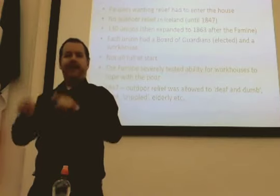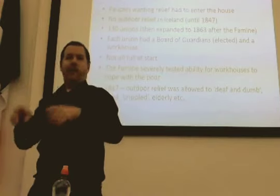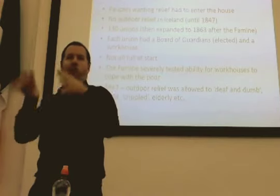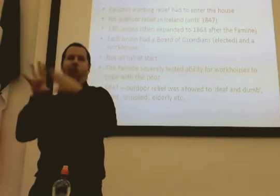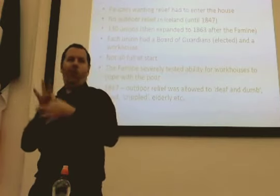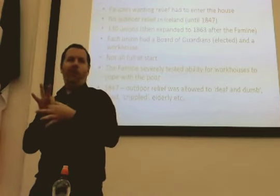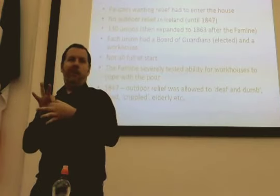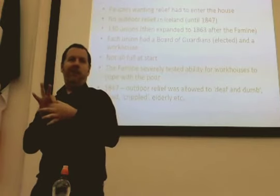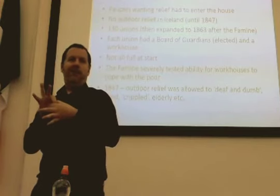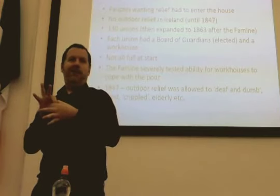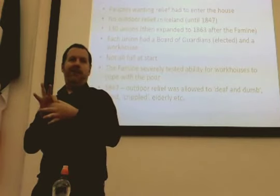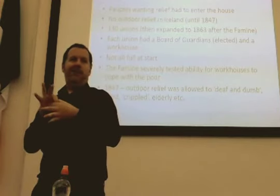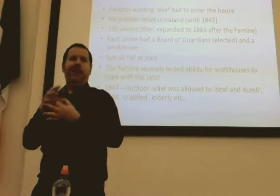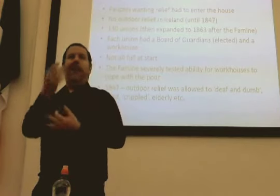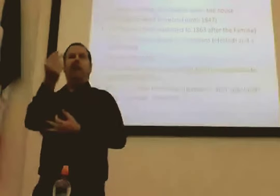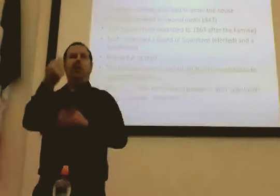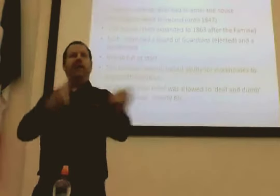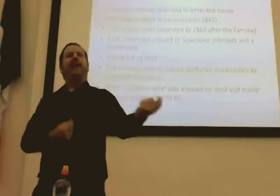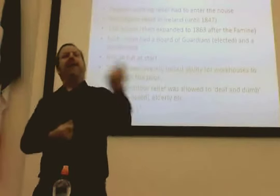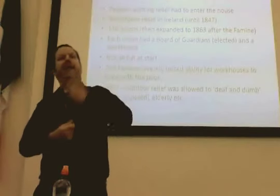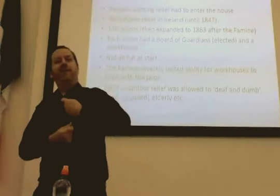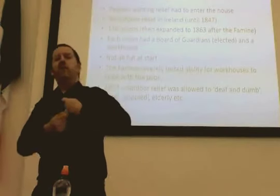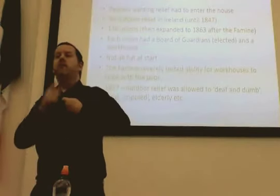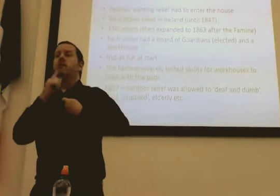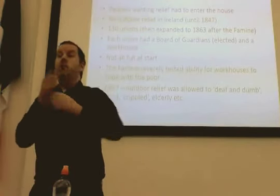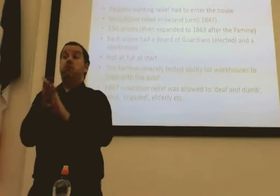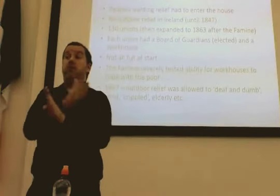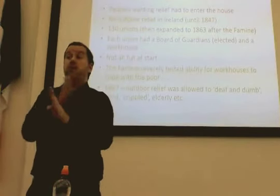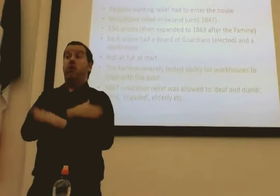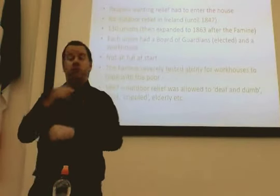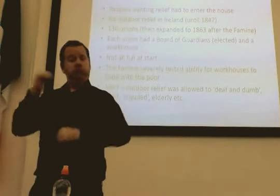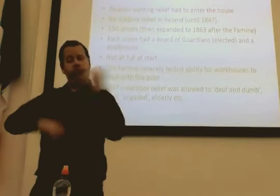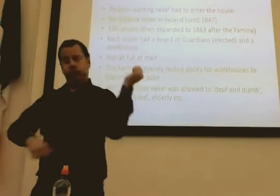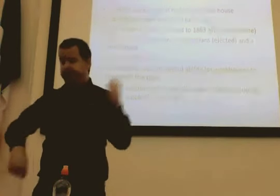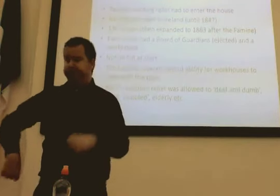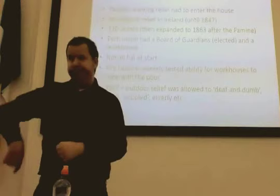only option was to go into the workhouse rather than stay at home and get